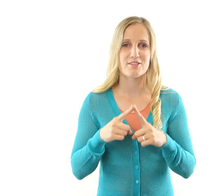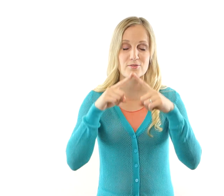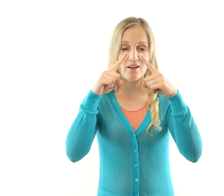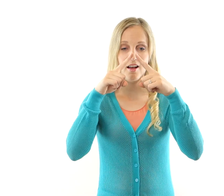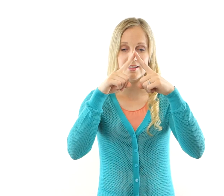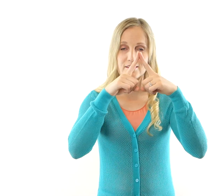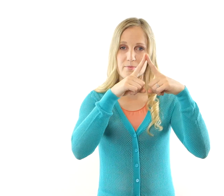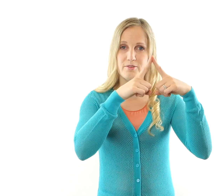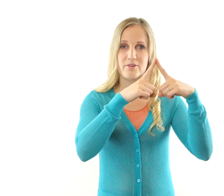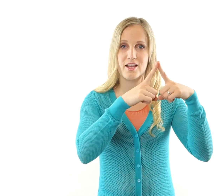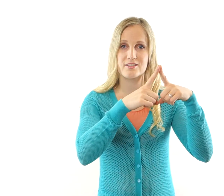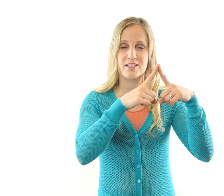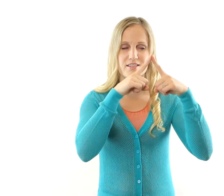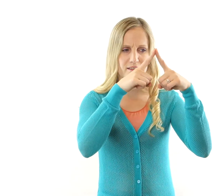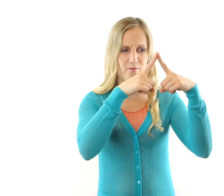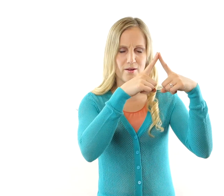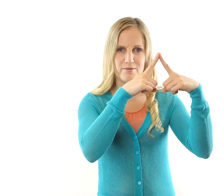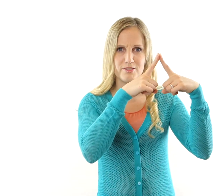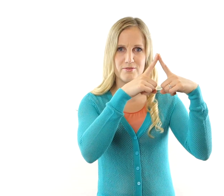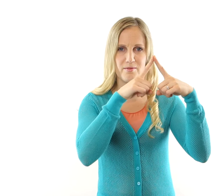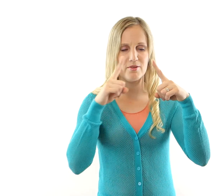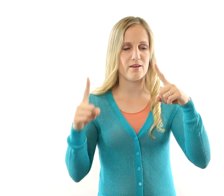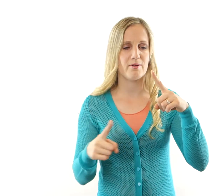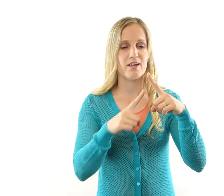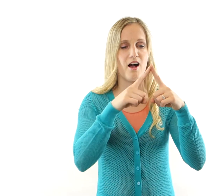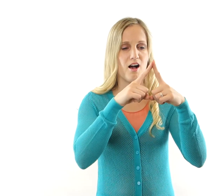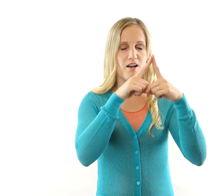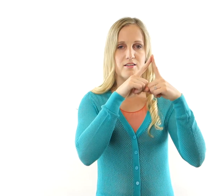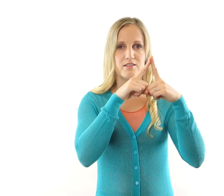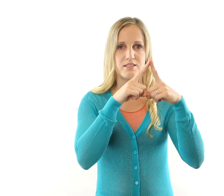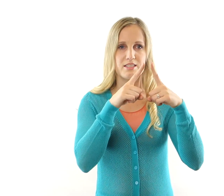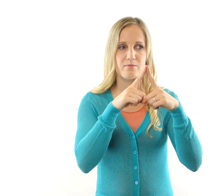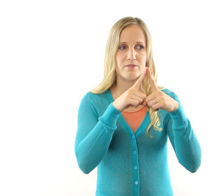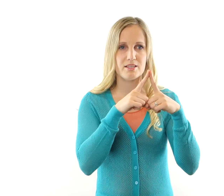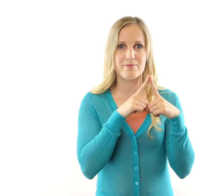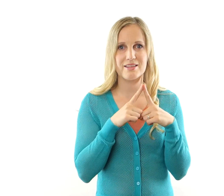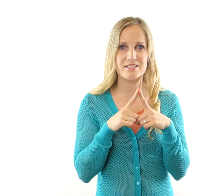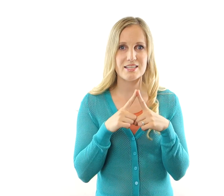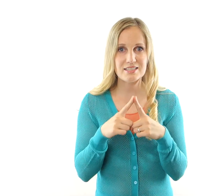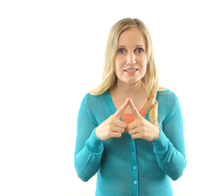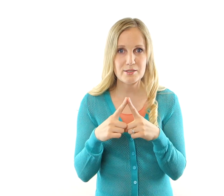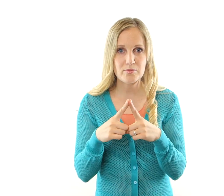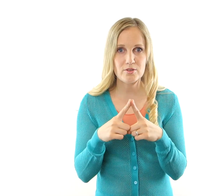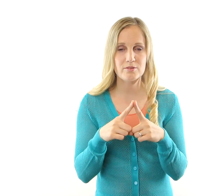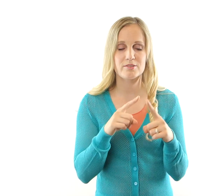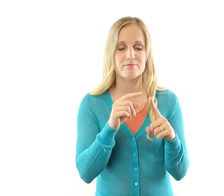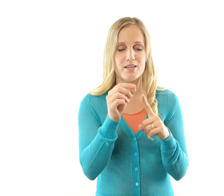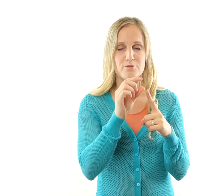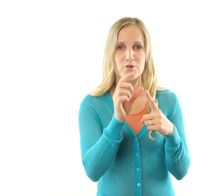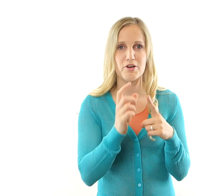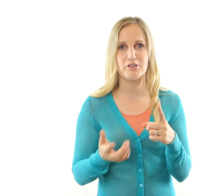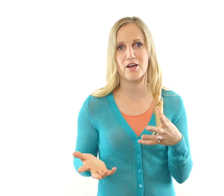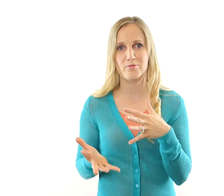So, and then you can ask the kids, like, why would we do temple that way? It's temple, that maybe that's like the steeple, Angel Morning on top or